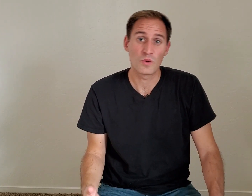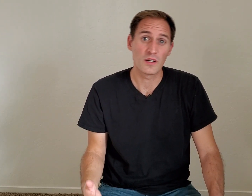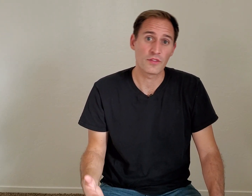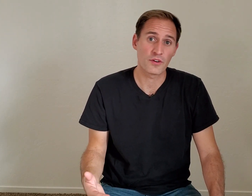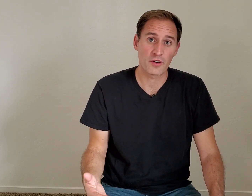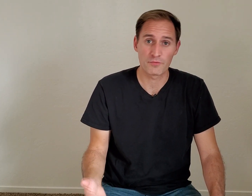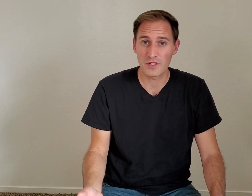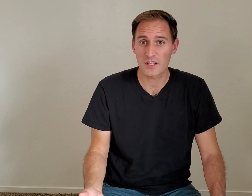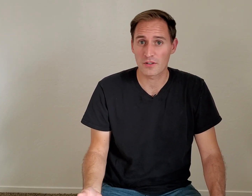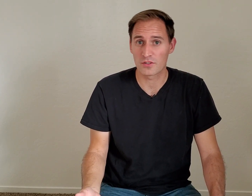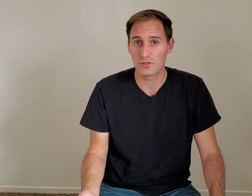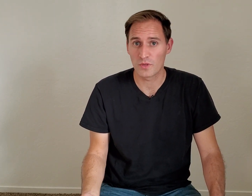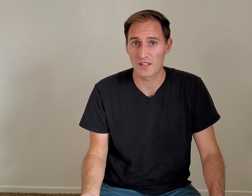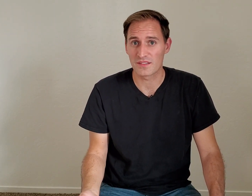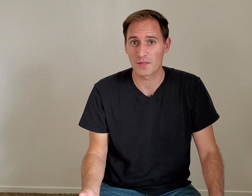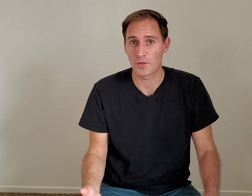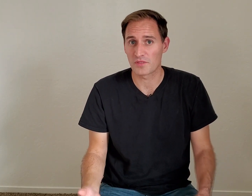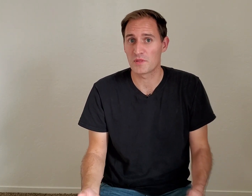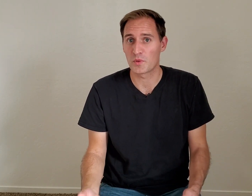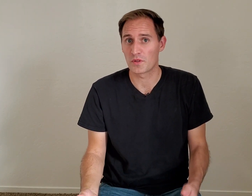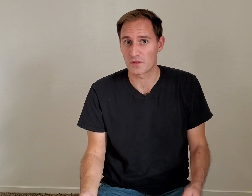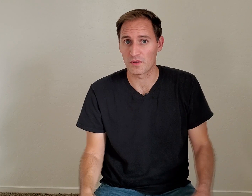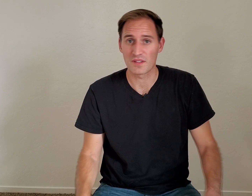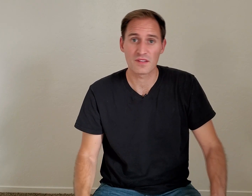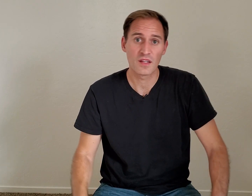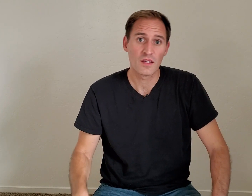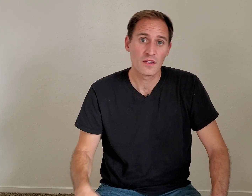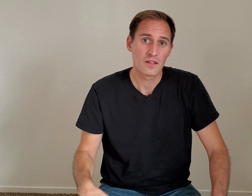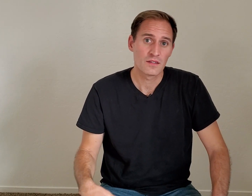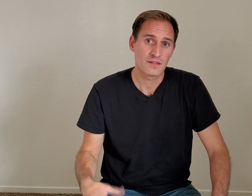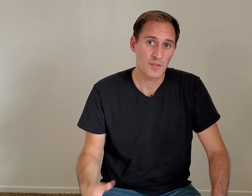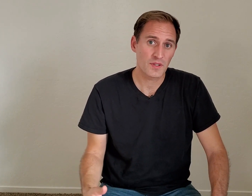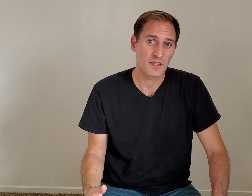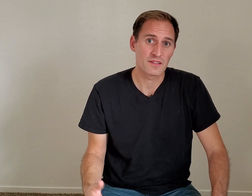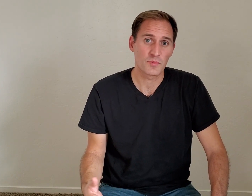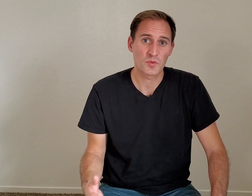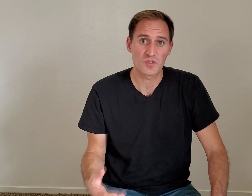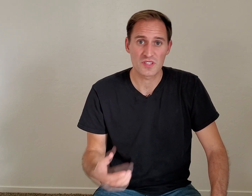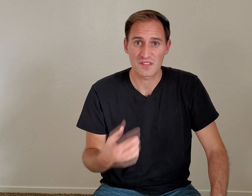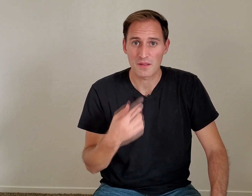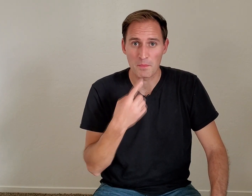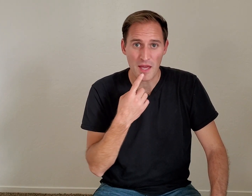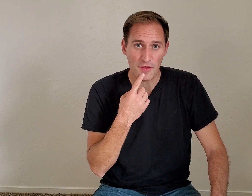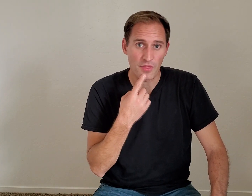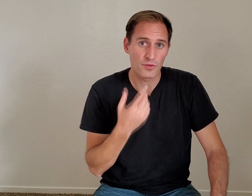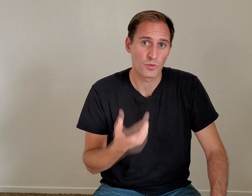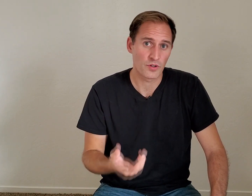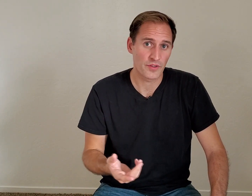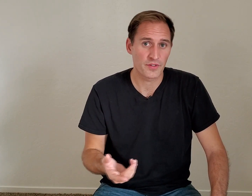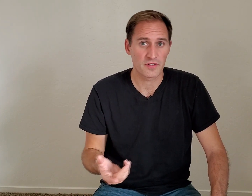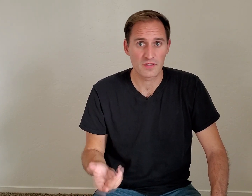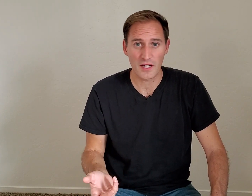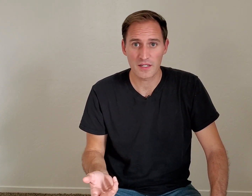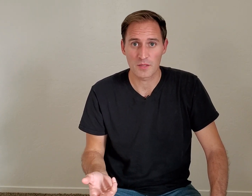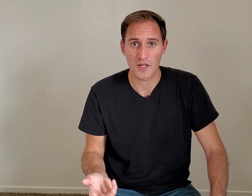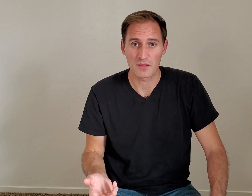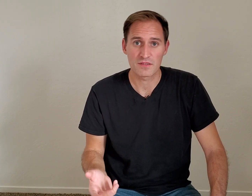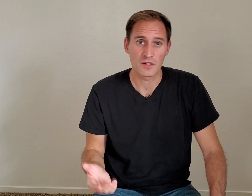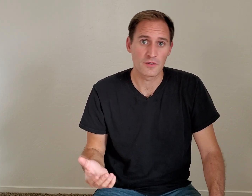Well, there really are two ways that most people will do this. Typically, someone will just mouth the word that they're talking about. So